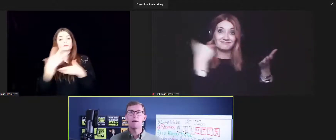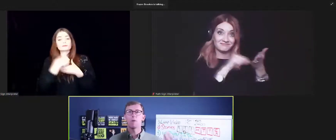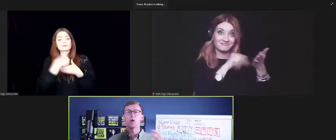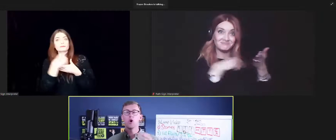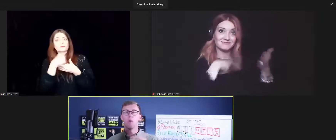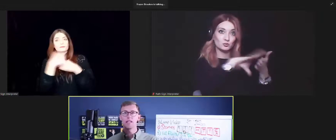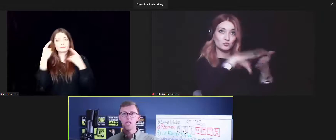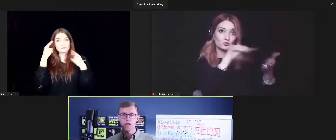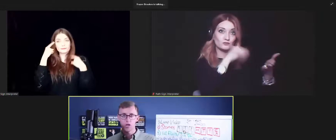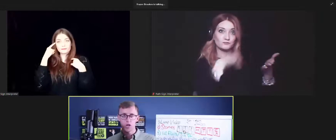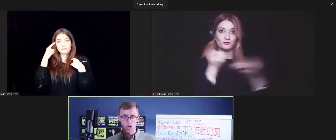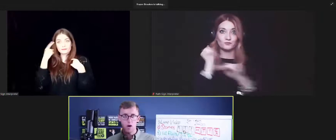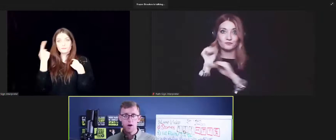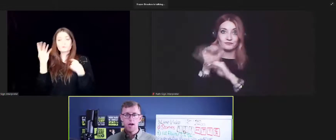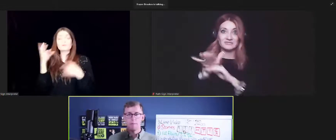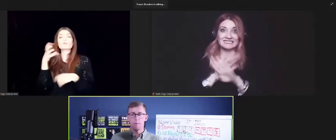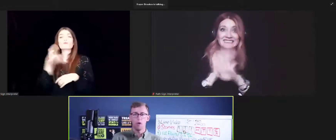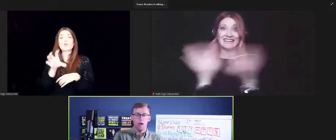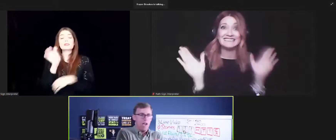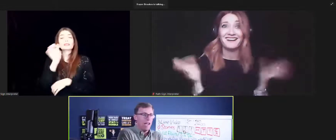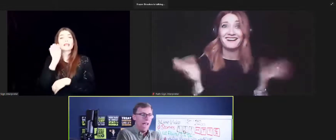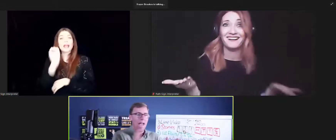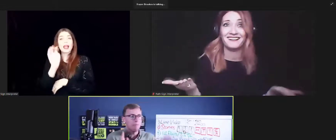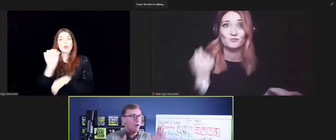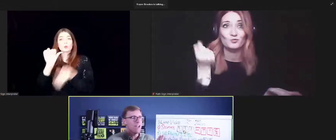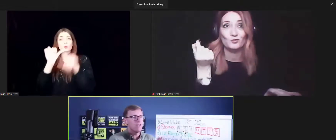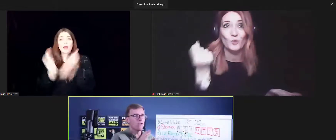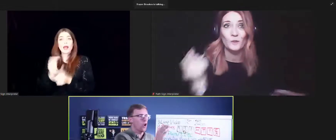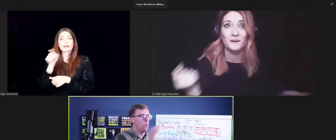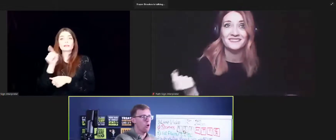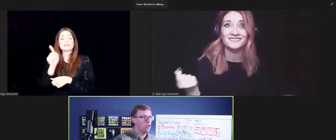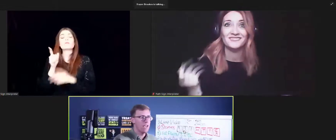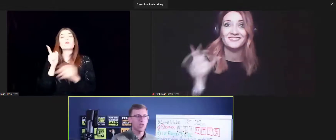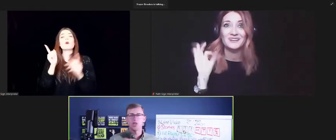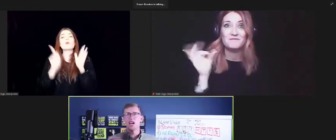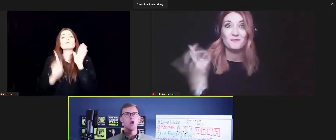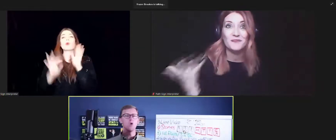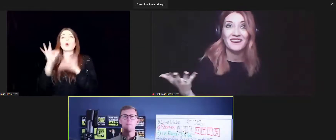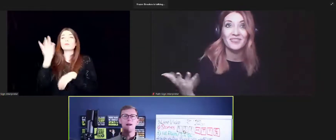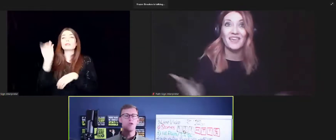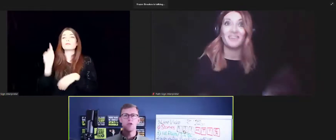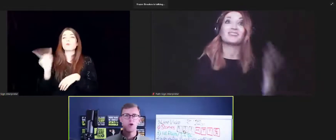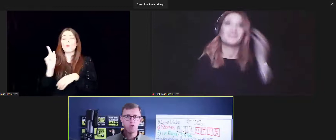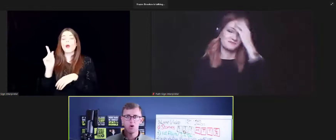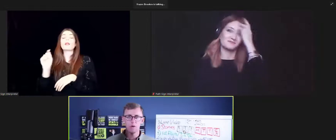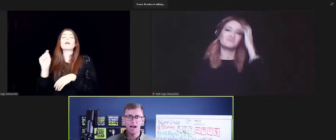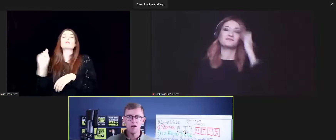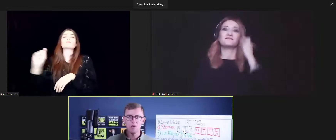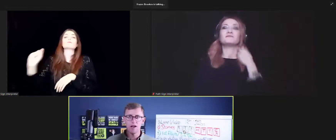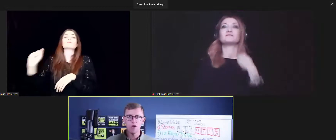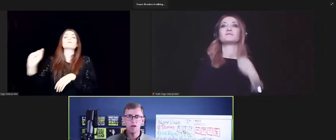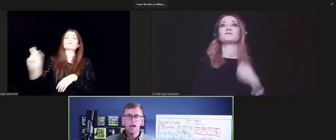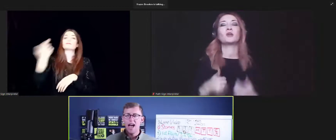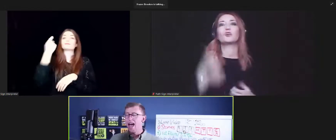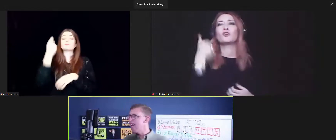get people coming into you. People saying, hey, Brian, you've got to watch this because I know you mentioned that you struggle with hydration. Hey,